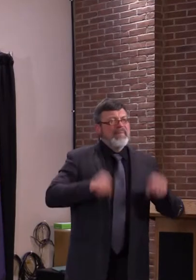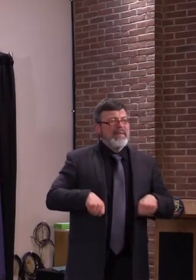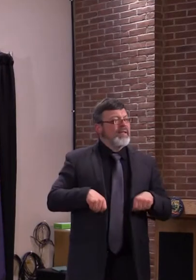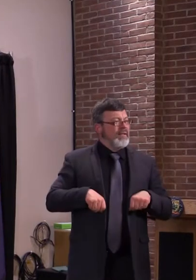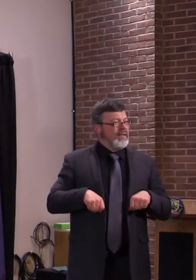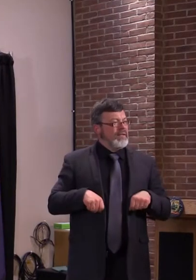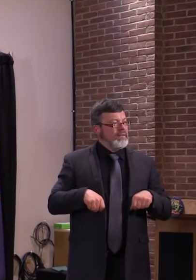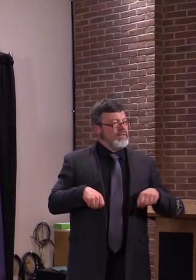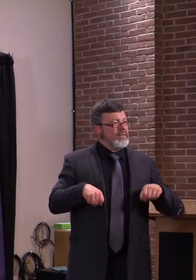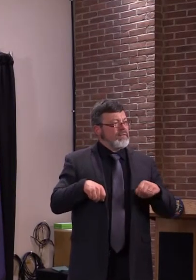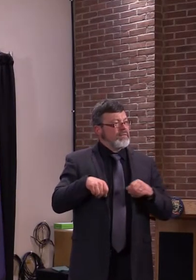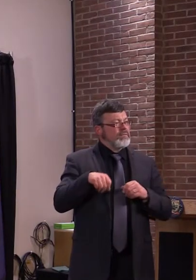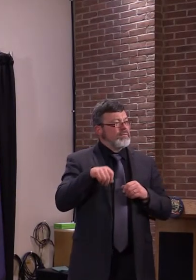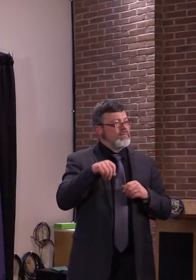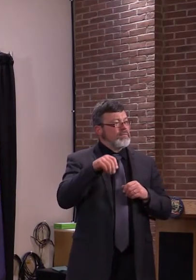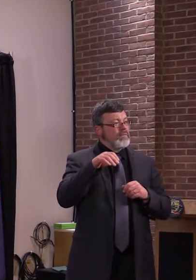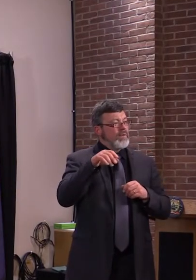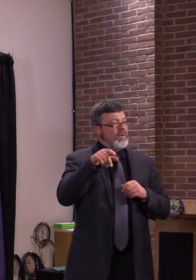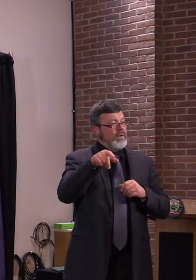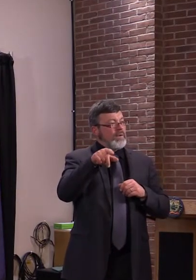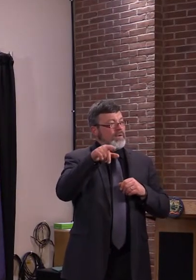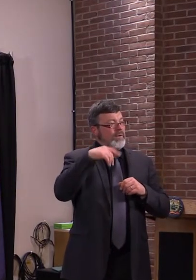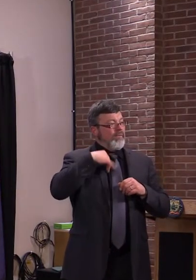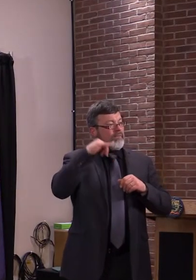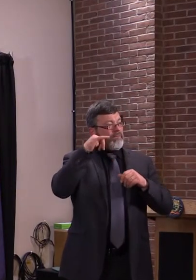741741 and a counselor will respond.